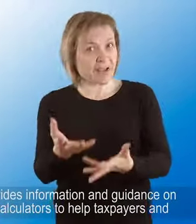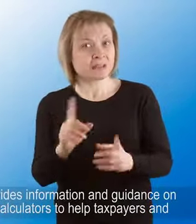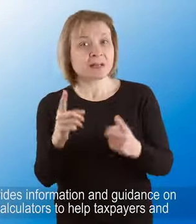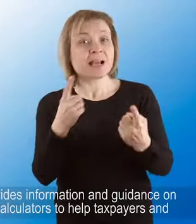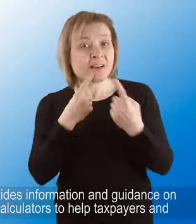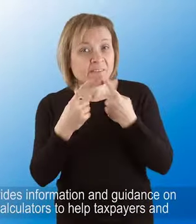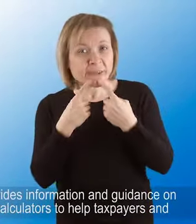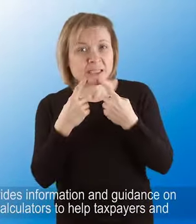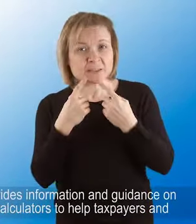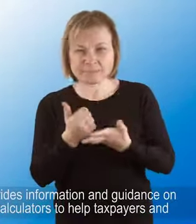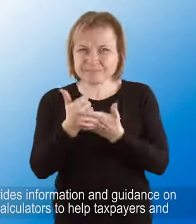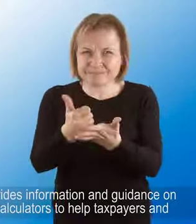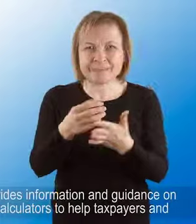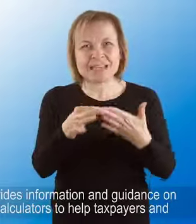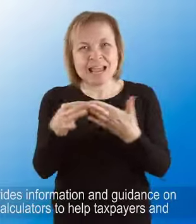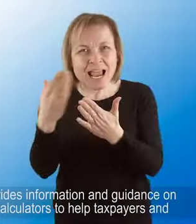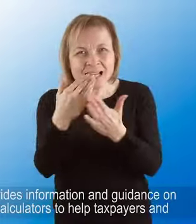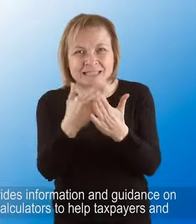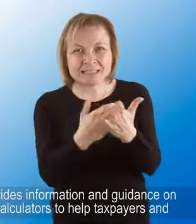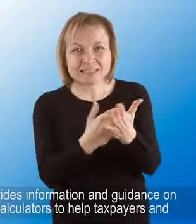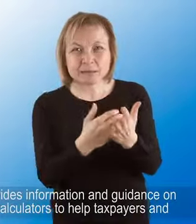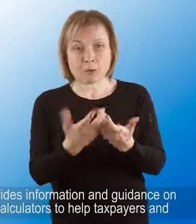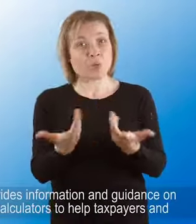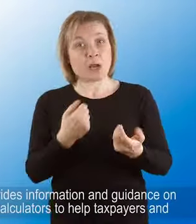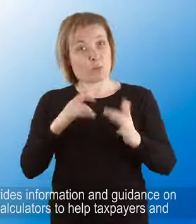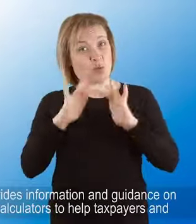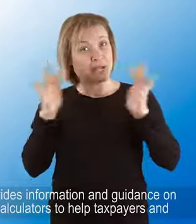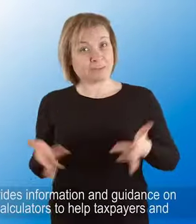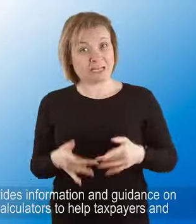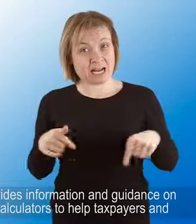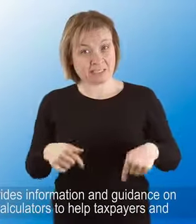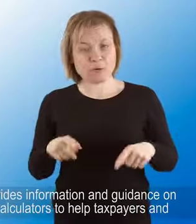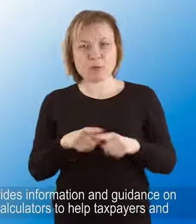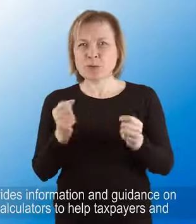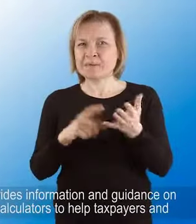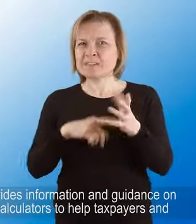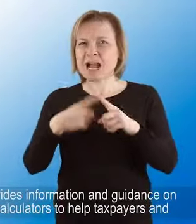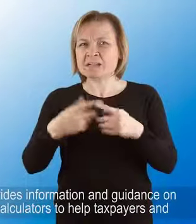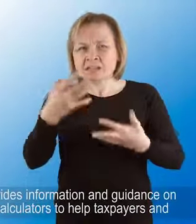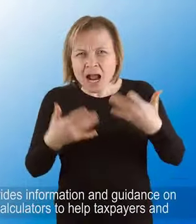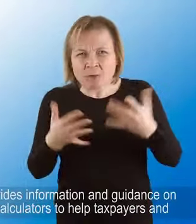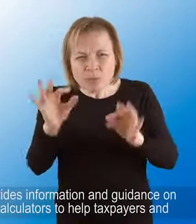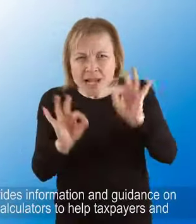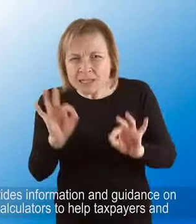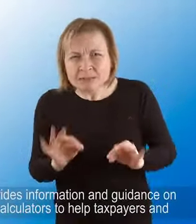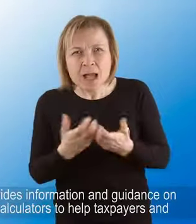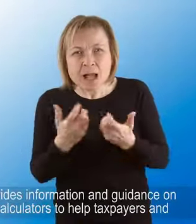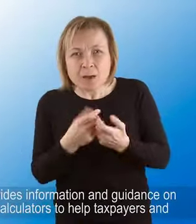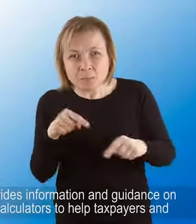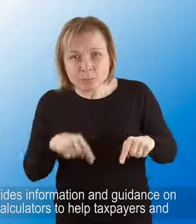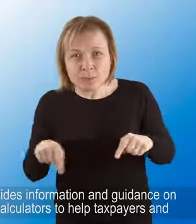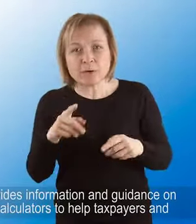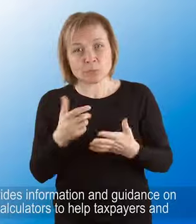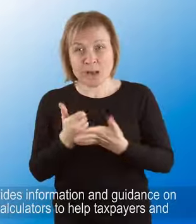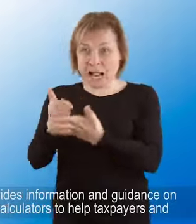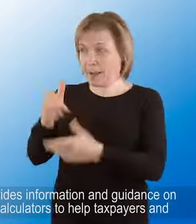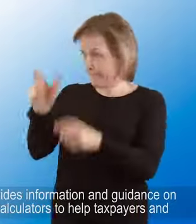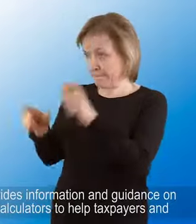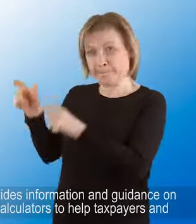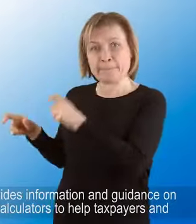Revenue Scotland provides information and guidance on our website and tax calculators to help taxpayers and their agents